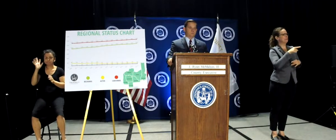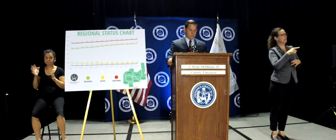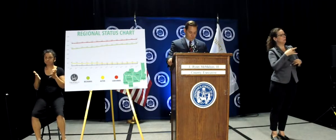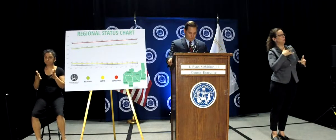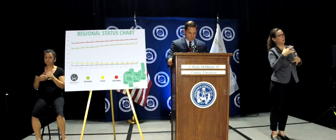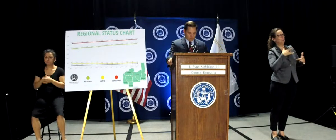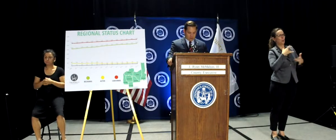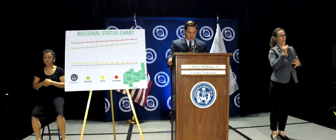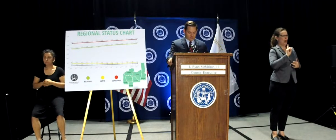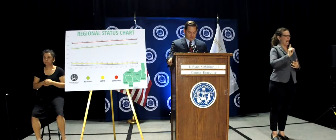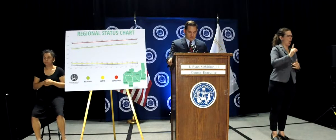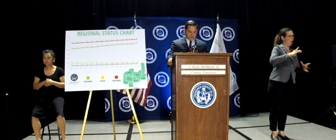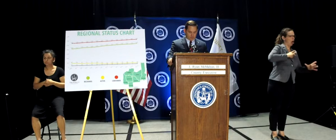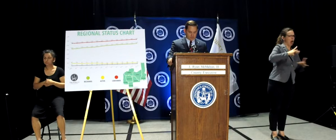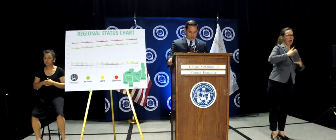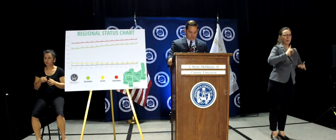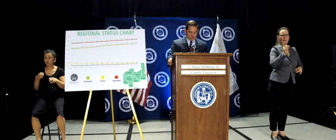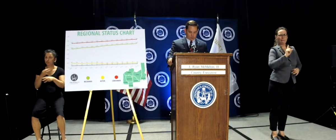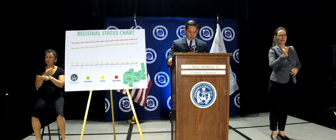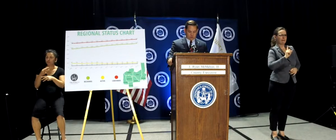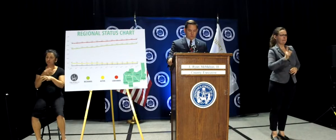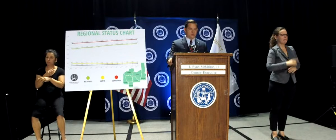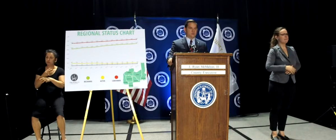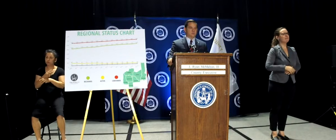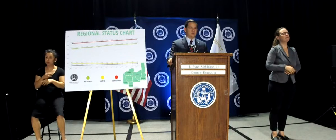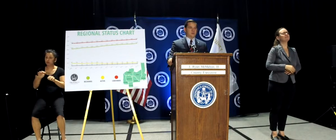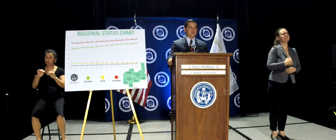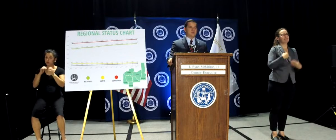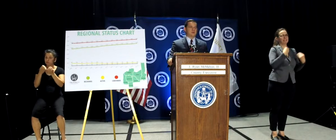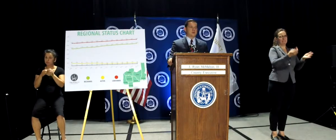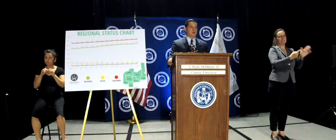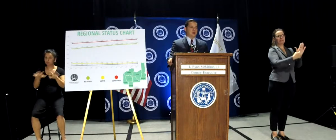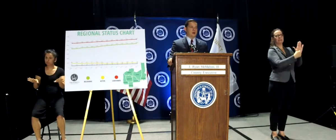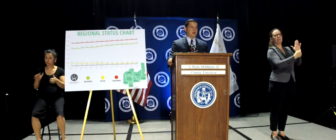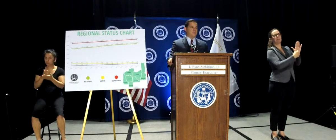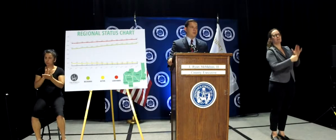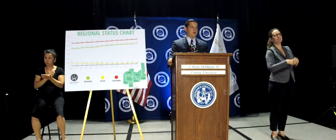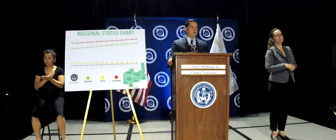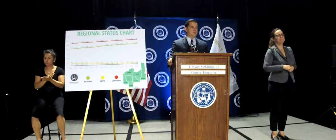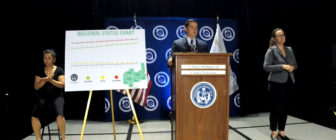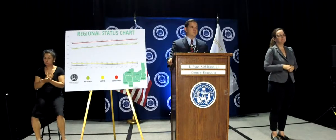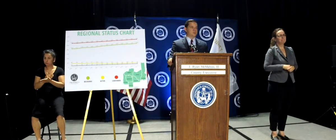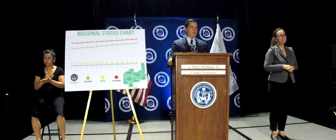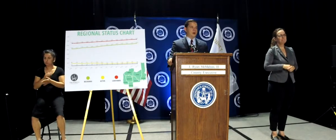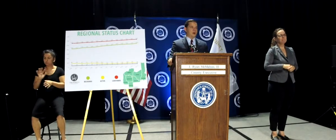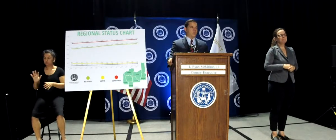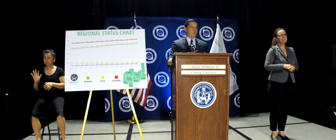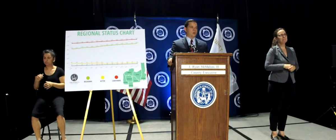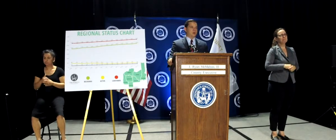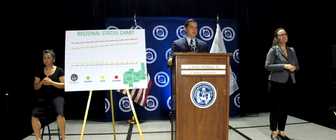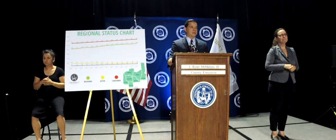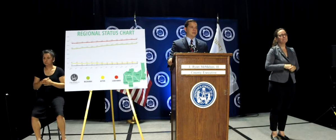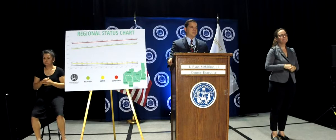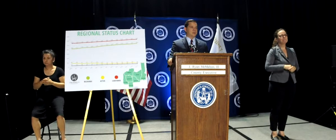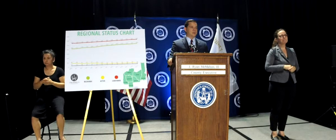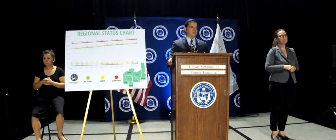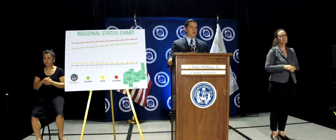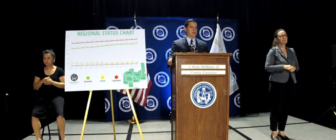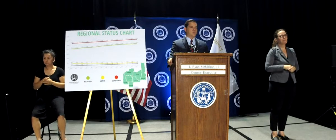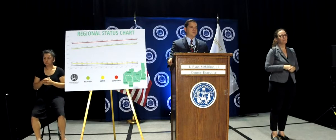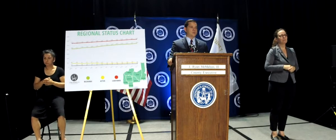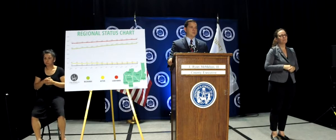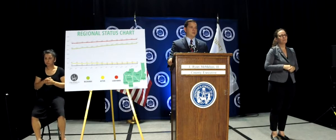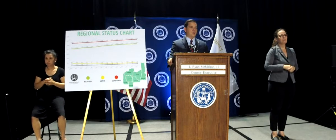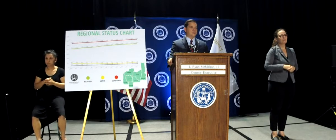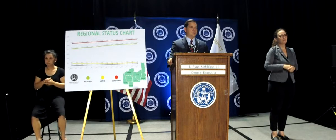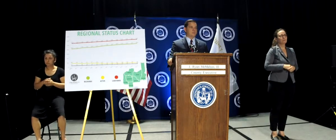spread. Many of these examples are folks just doing things, but shows you how deadly